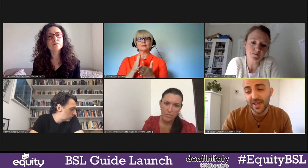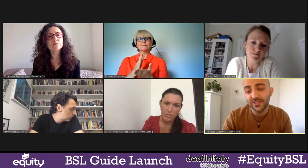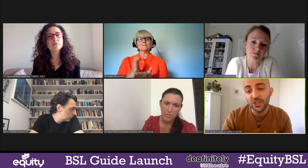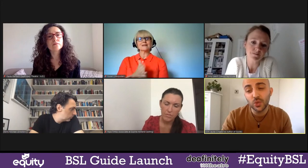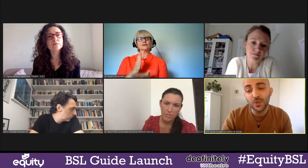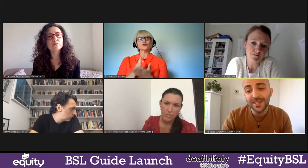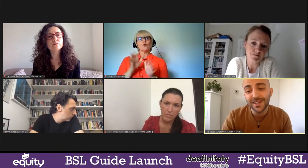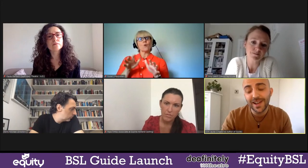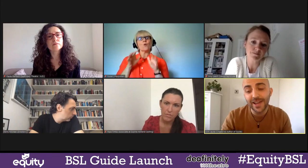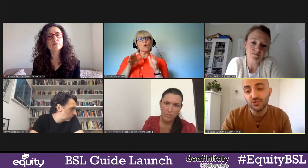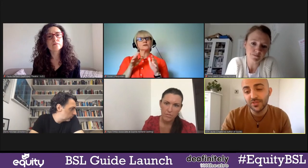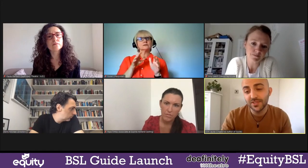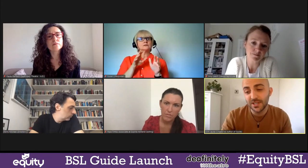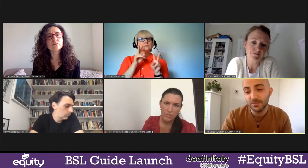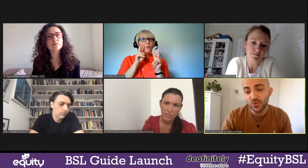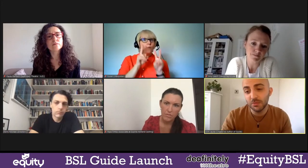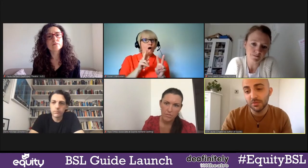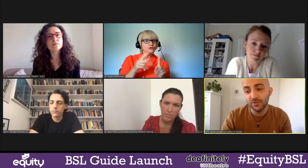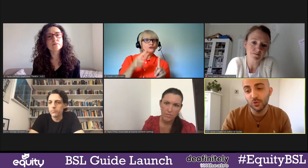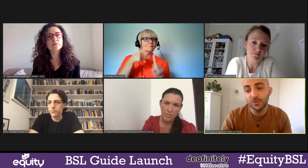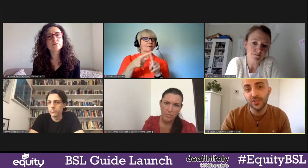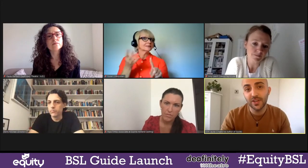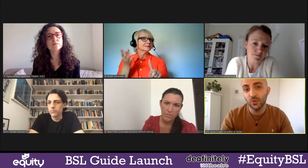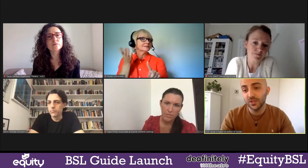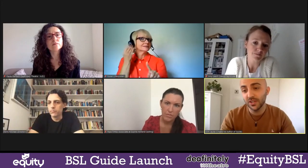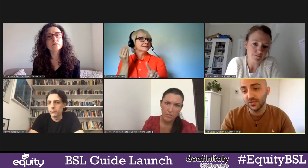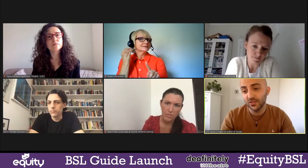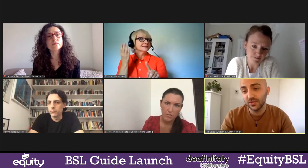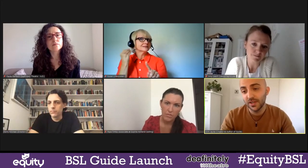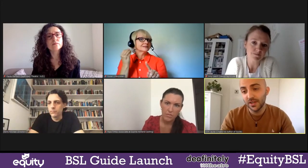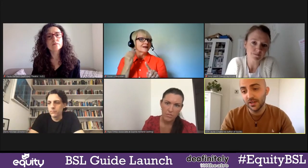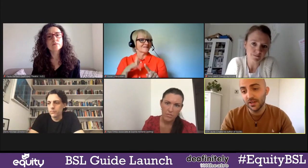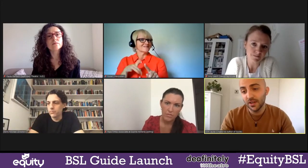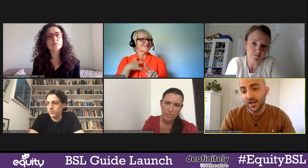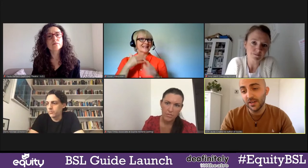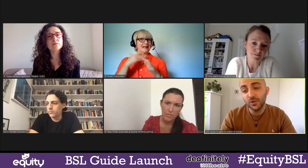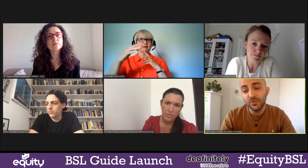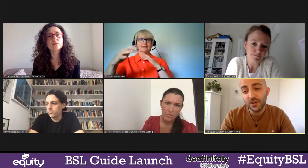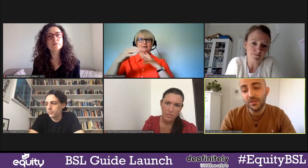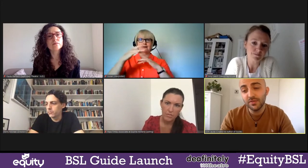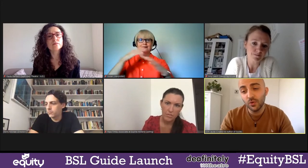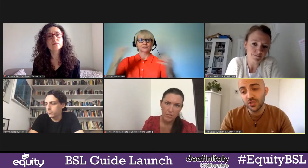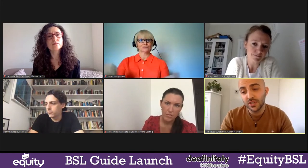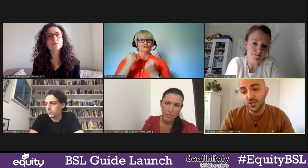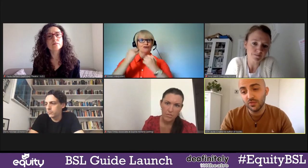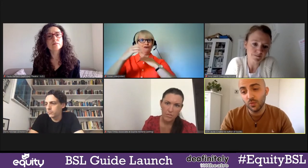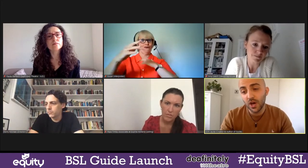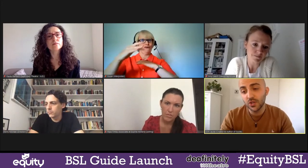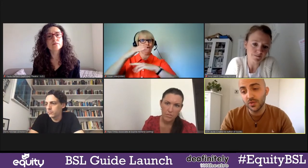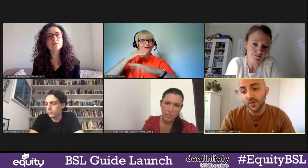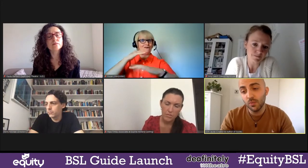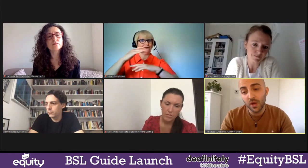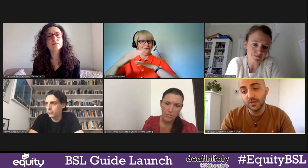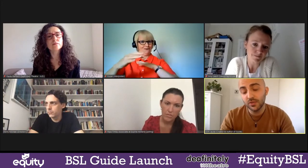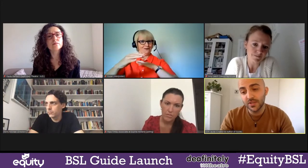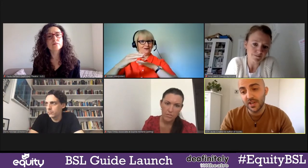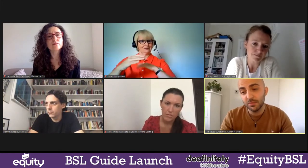a unique electricity between performers and audience. I feel very fortunate to have worked with some wonderful deaf